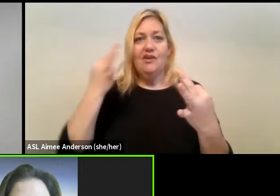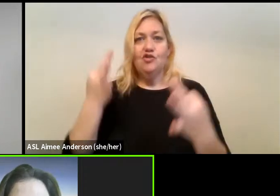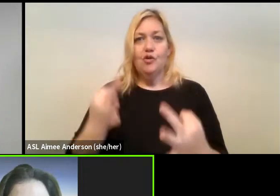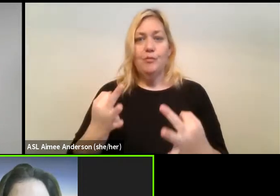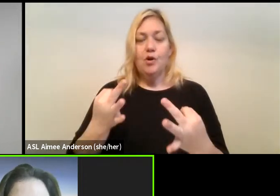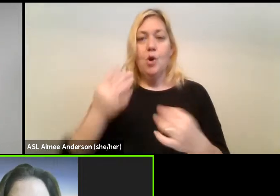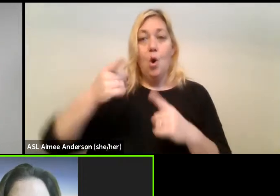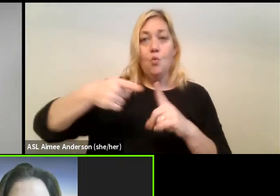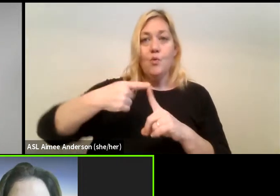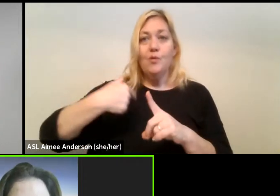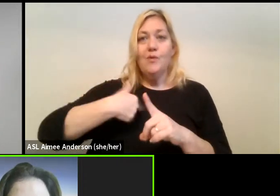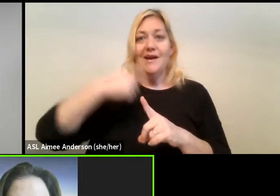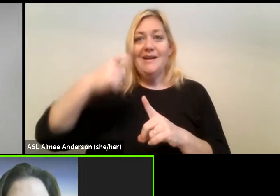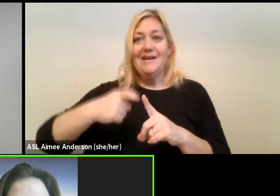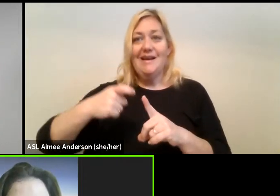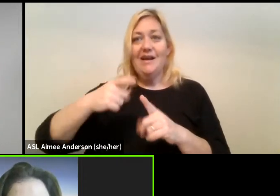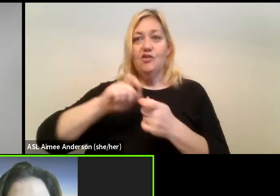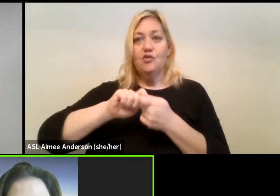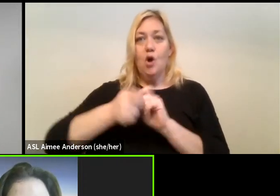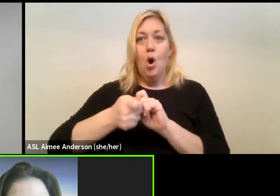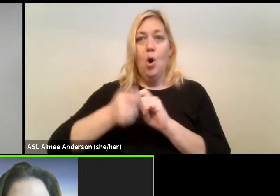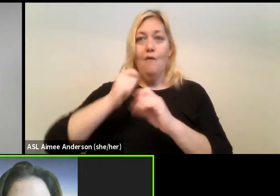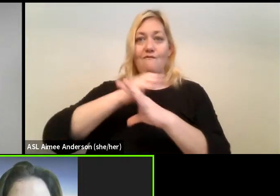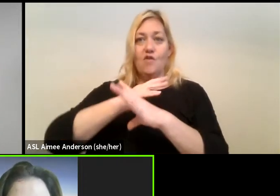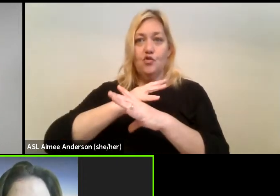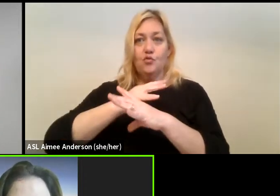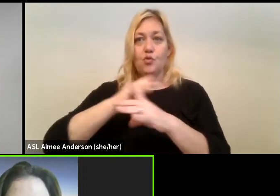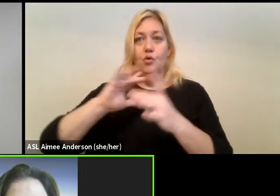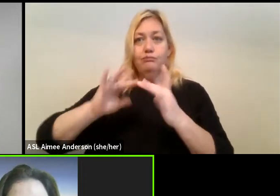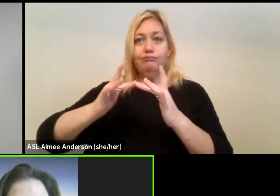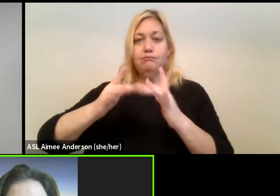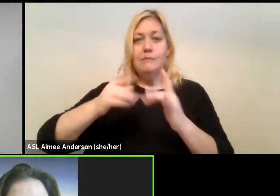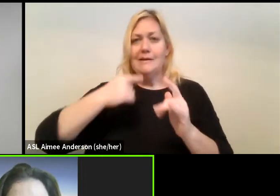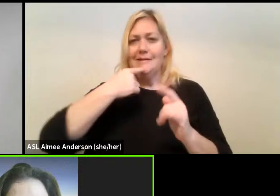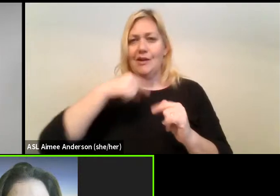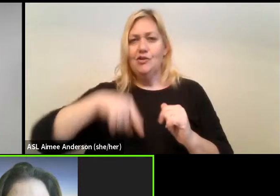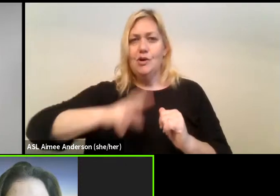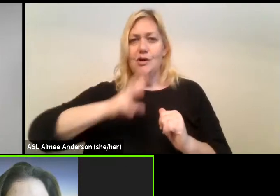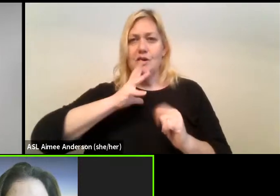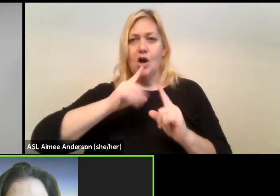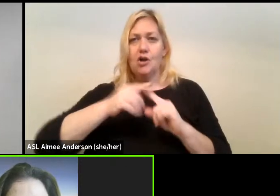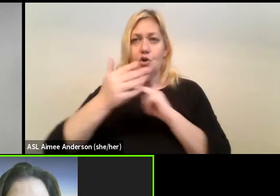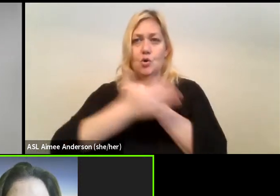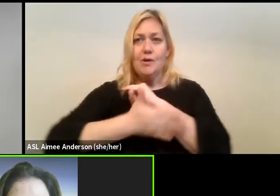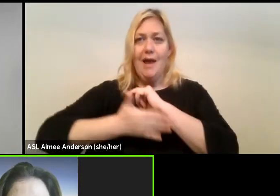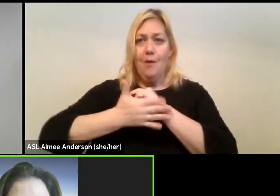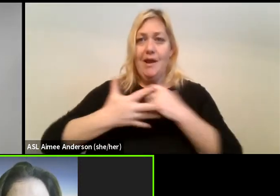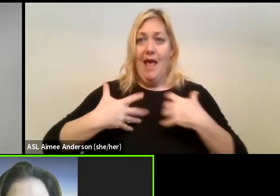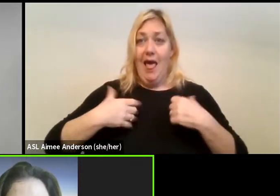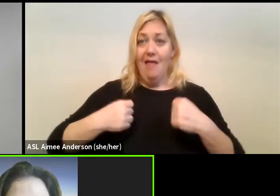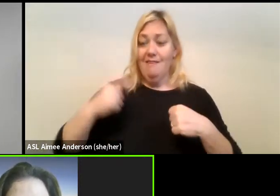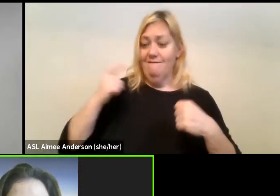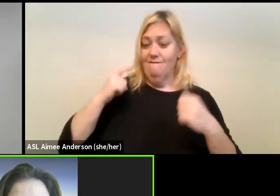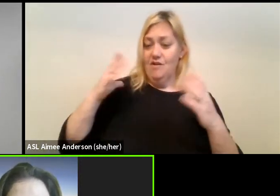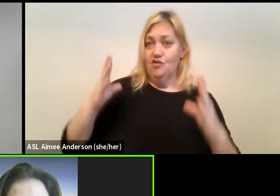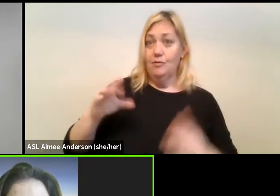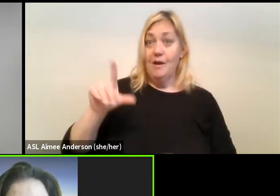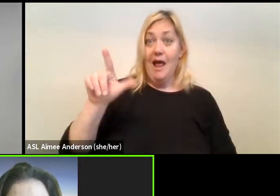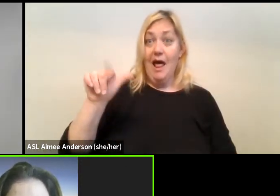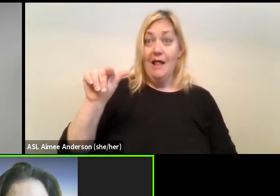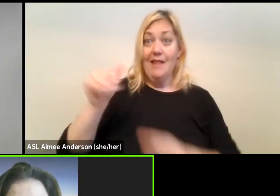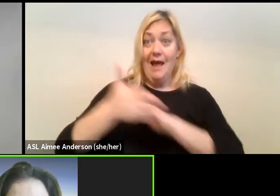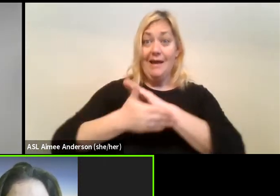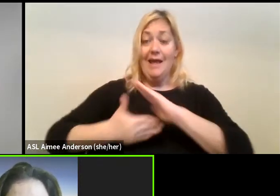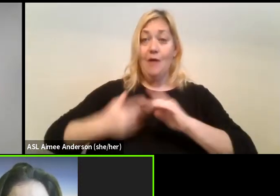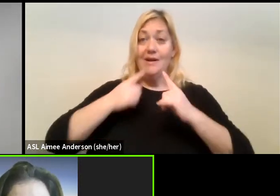to when we would have to go virtual. It says you're talking to county health officials, but if LA County declares